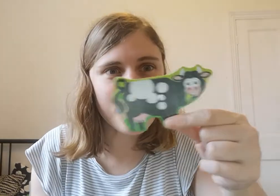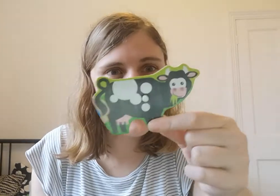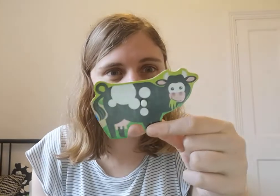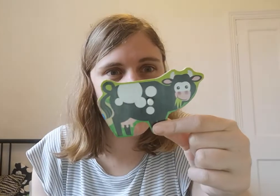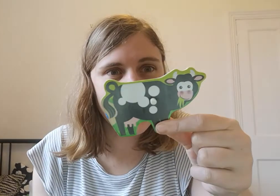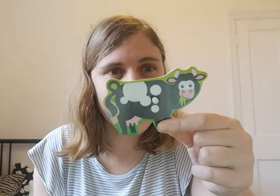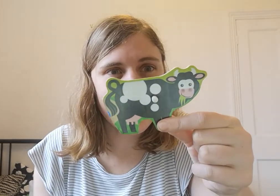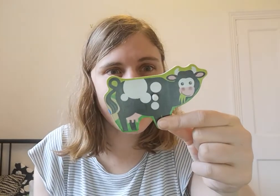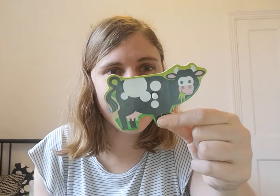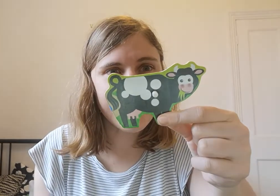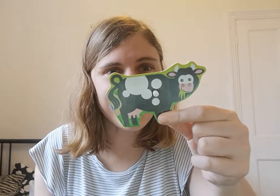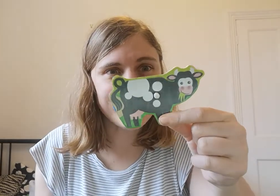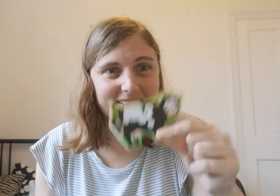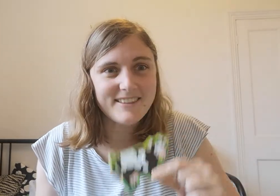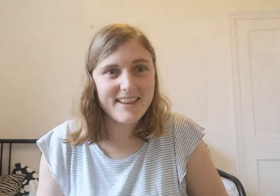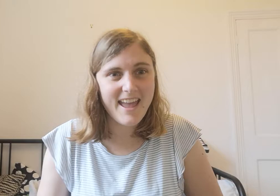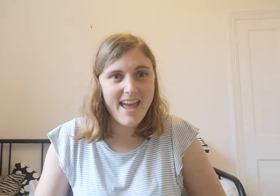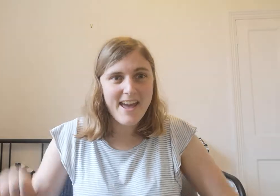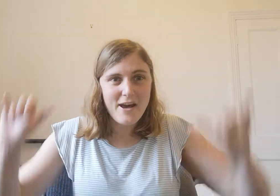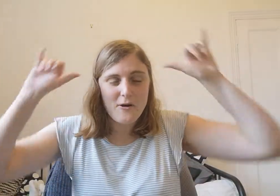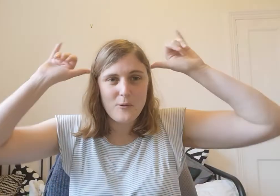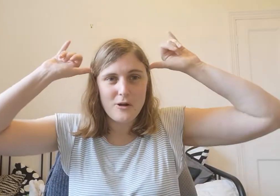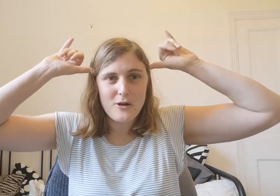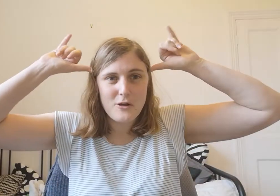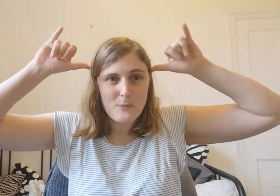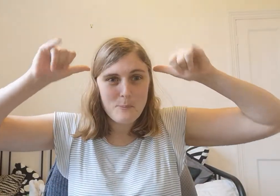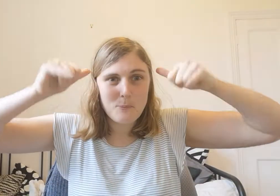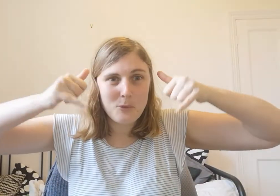Oh, it's the cow.